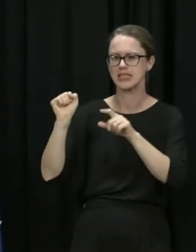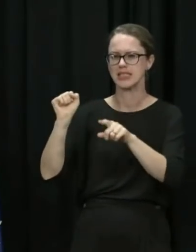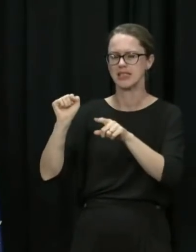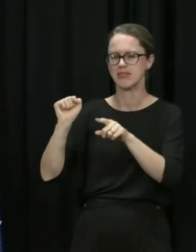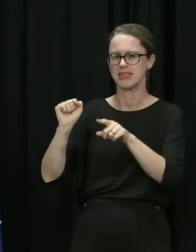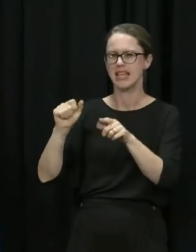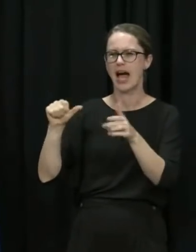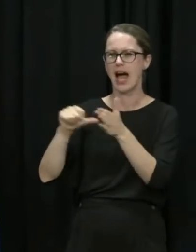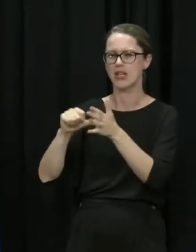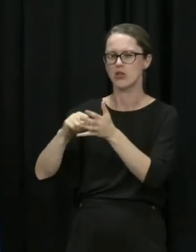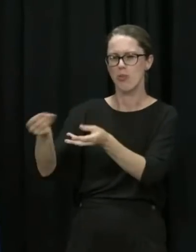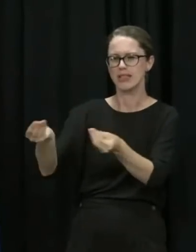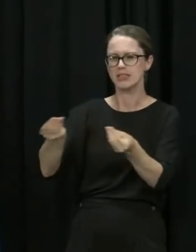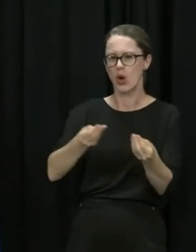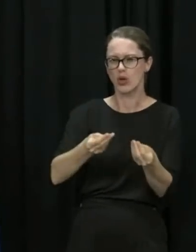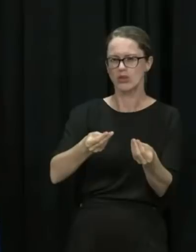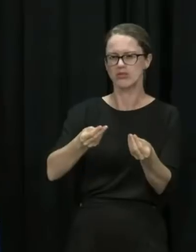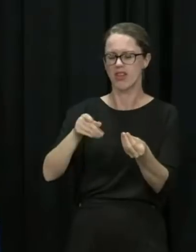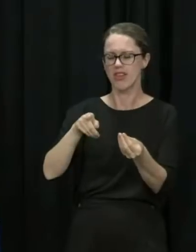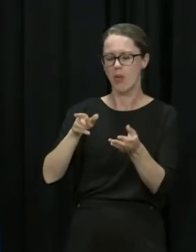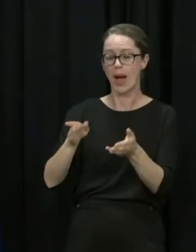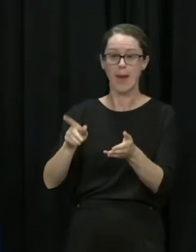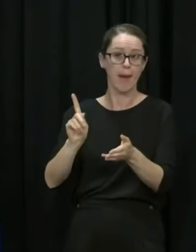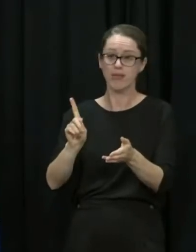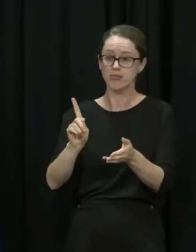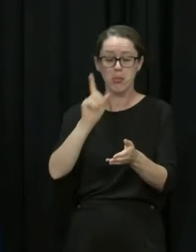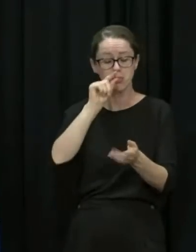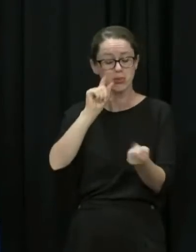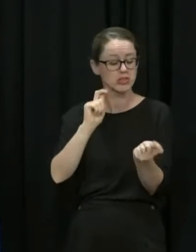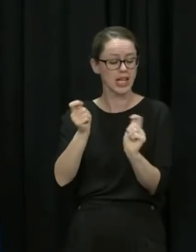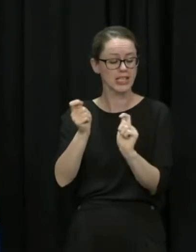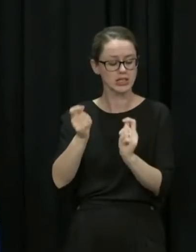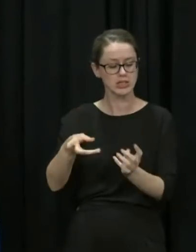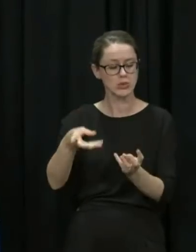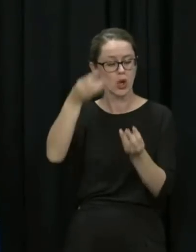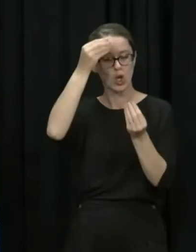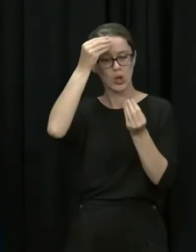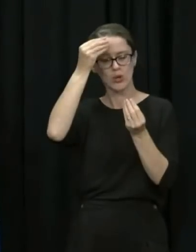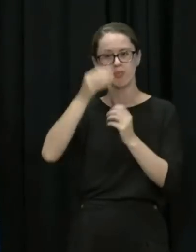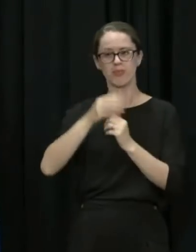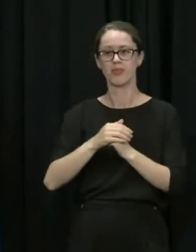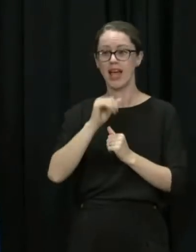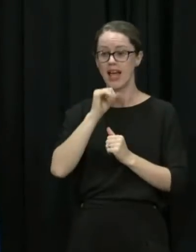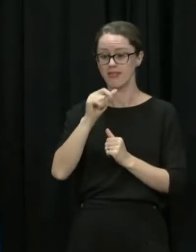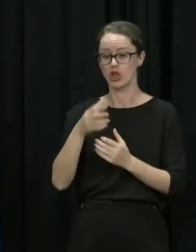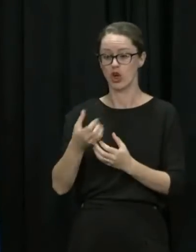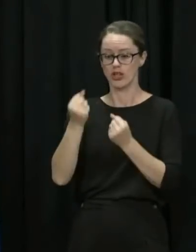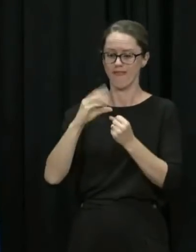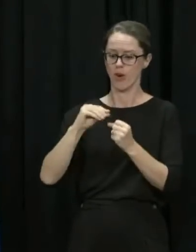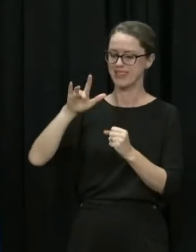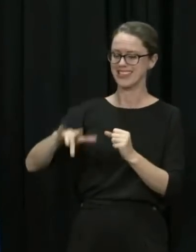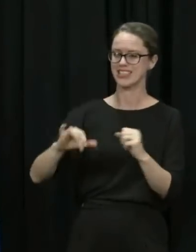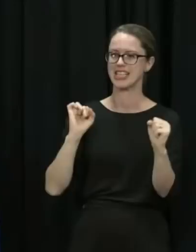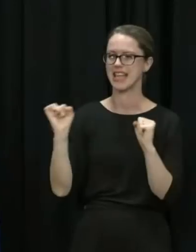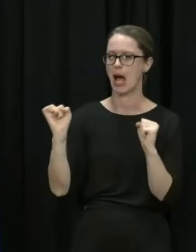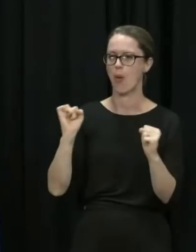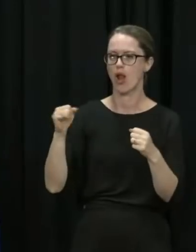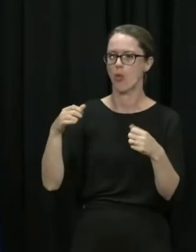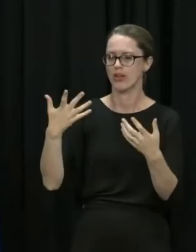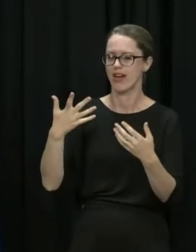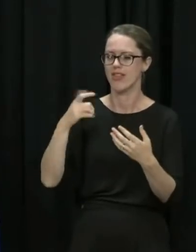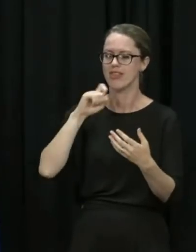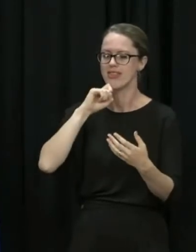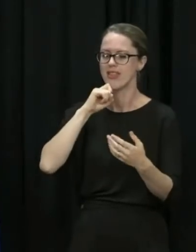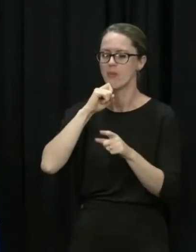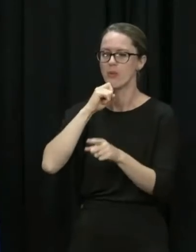human. Correct. But again, we learn every time, so if there is anything to suggest that that is the source, then of course we always review our settings,